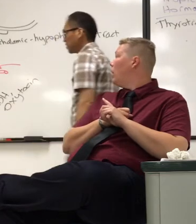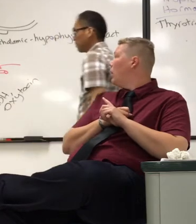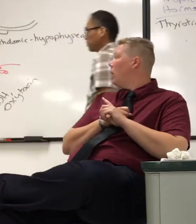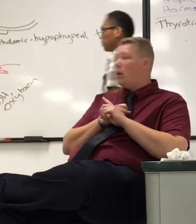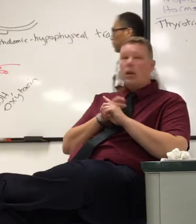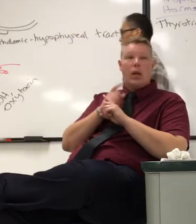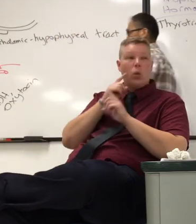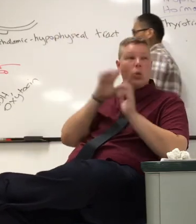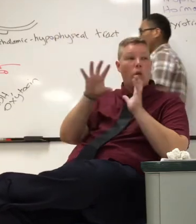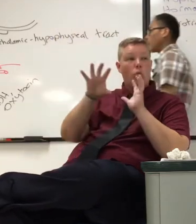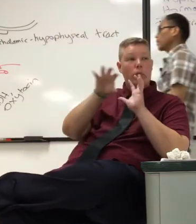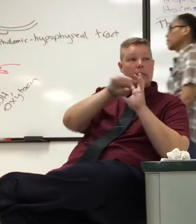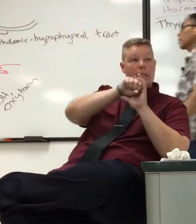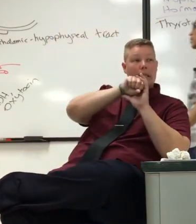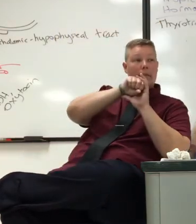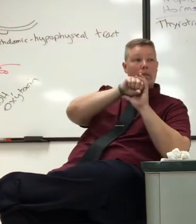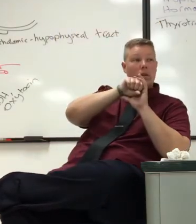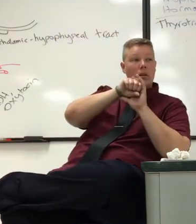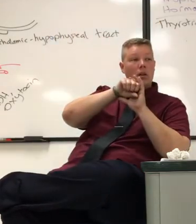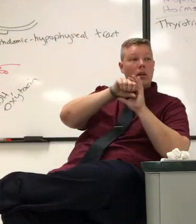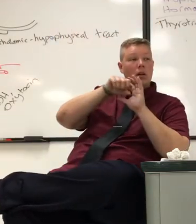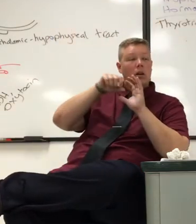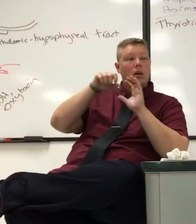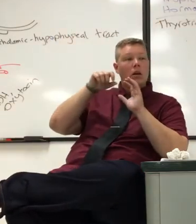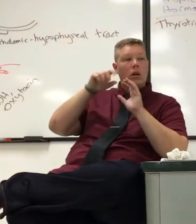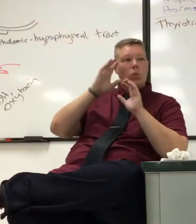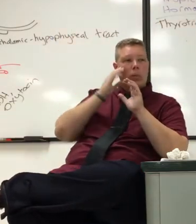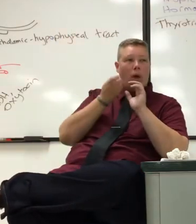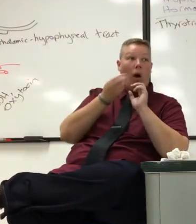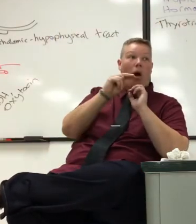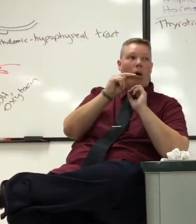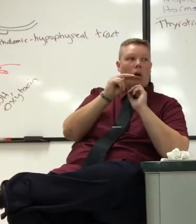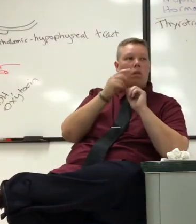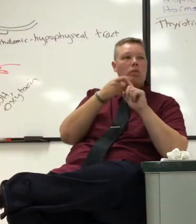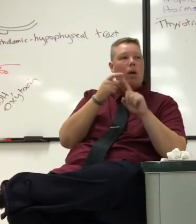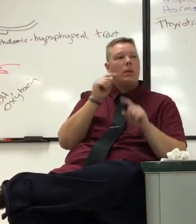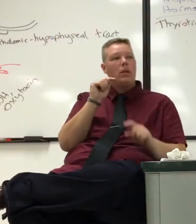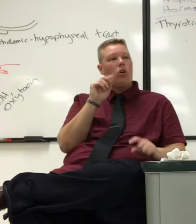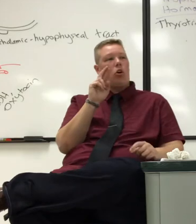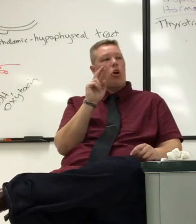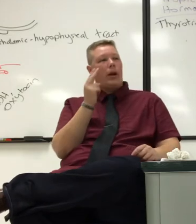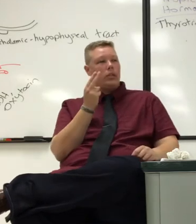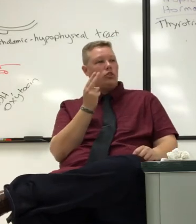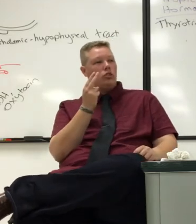be sensitive to, be turned on by the TRH, and in response,